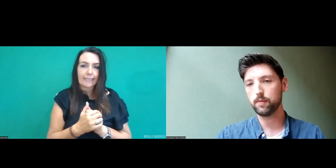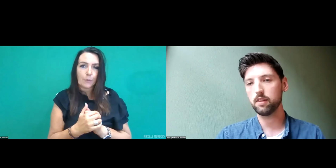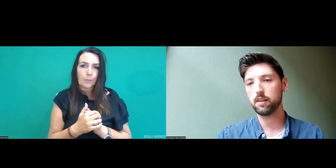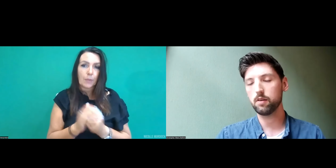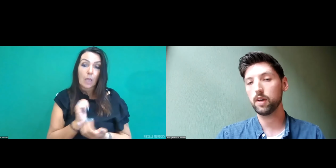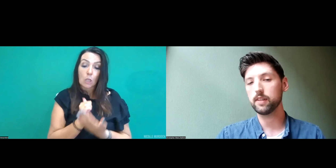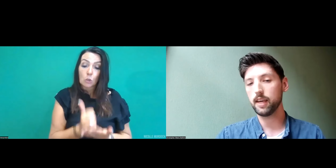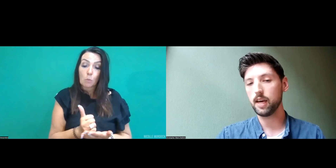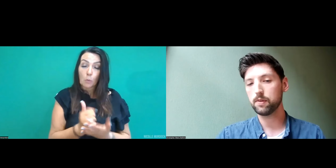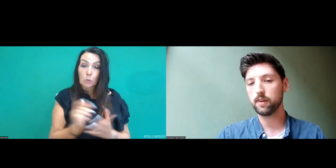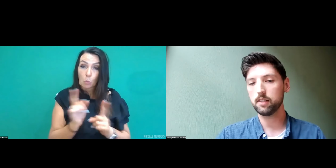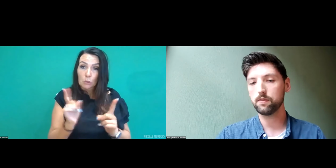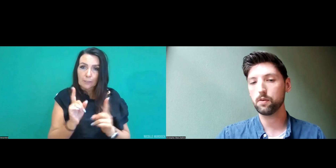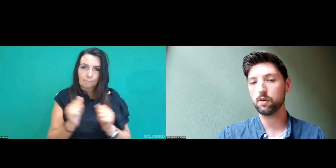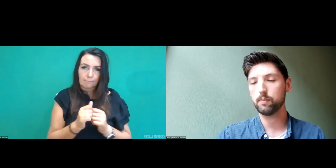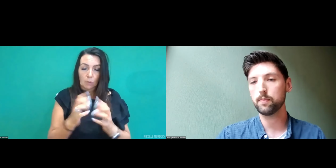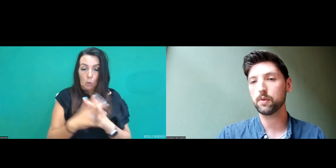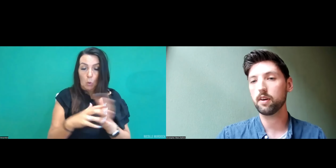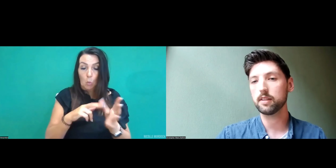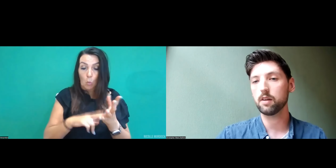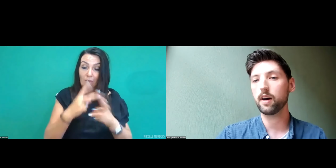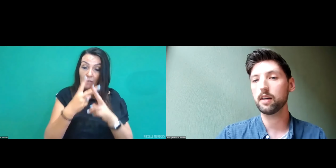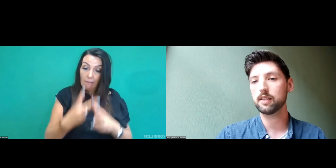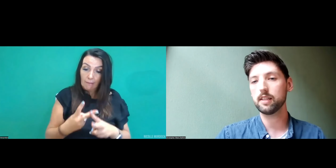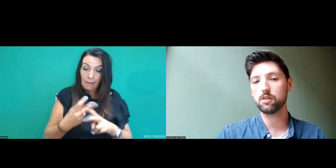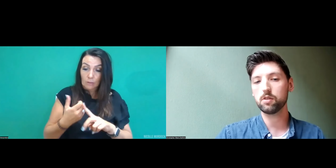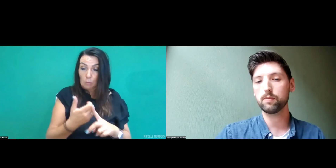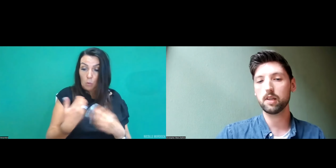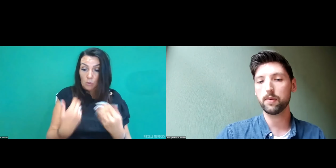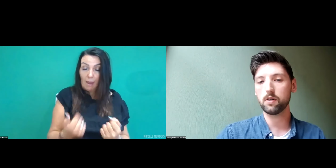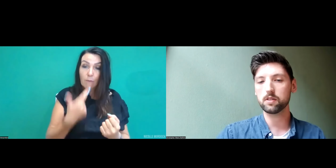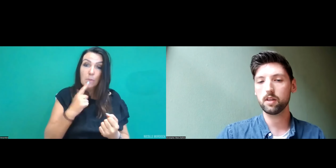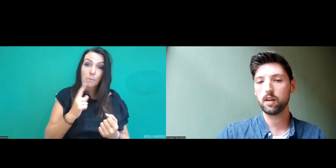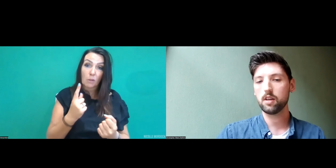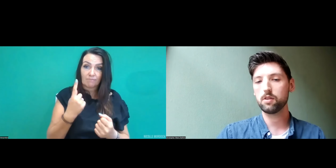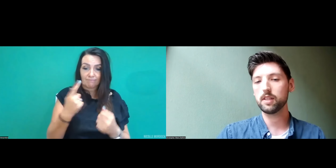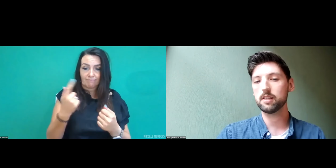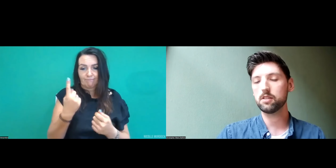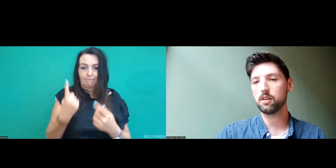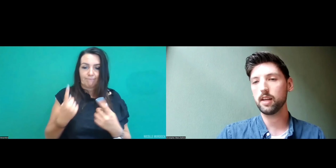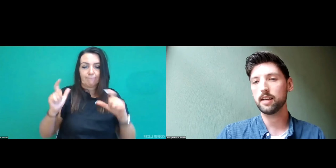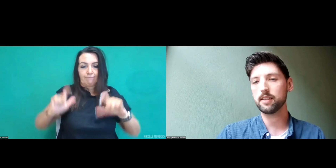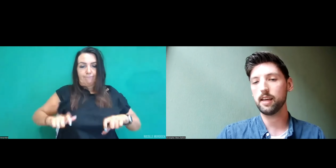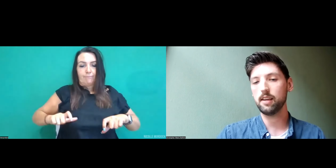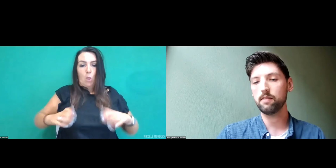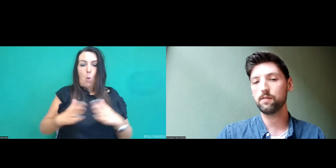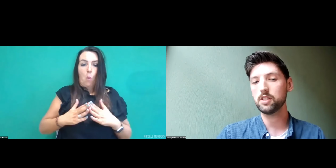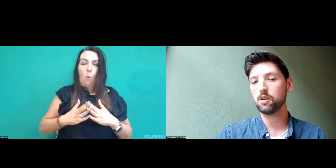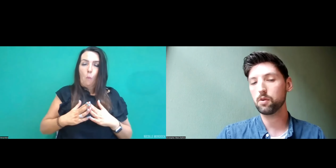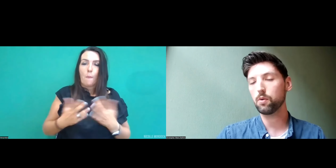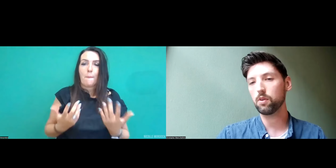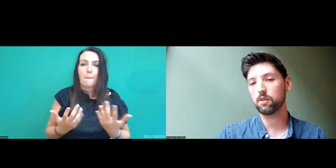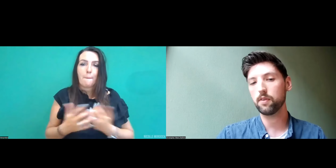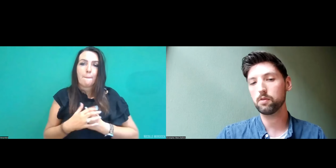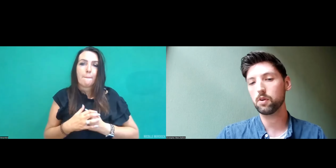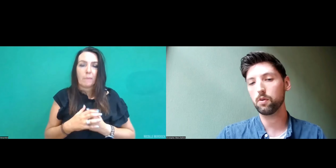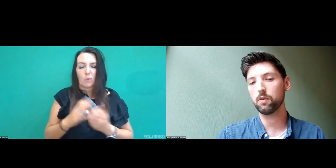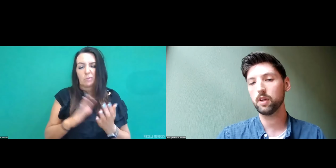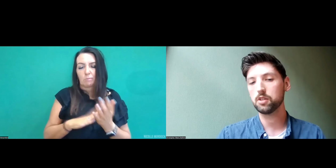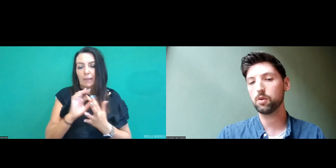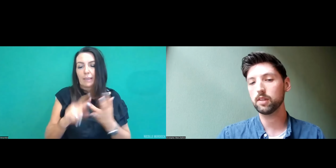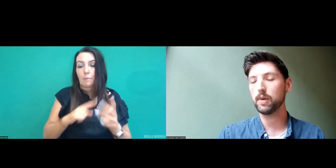support element that Waverley Care provide for people that are self-isolating due to monkeypox. So this is done as a video call or a